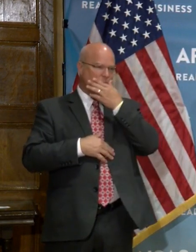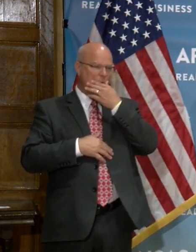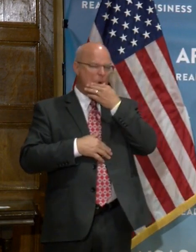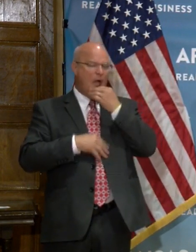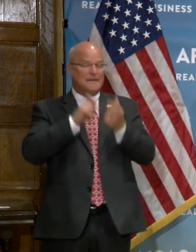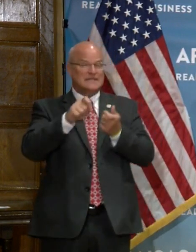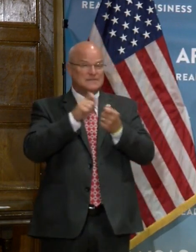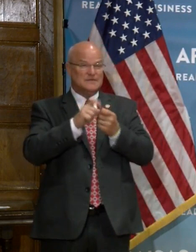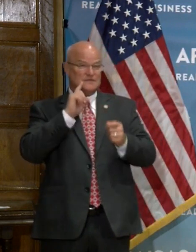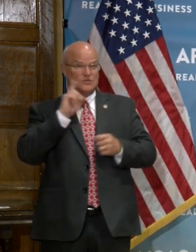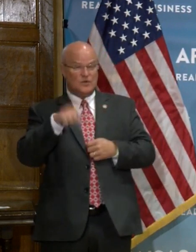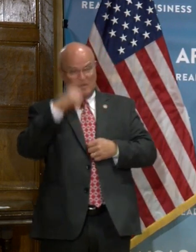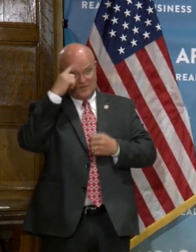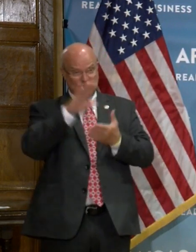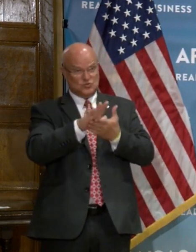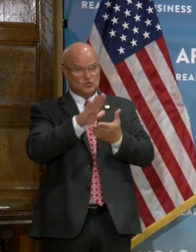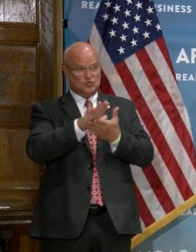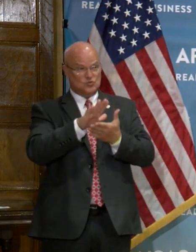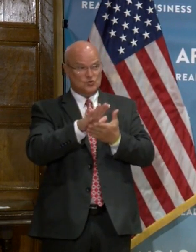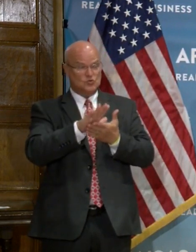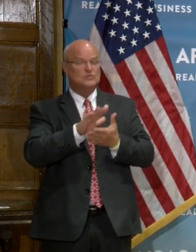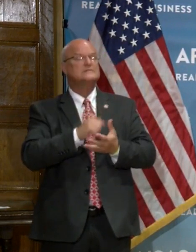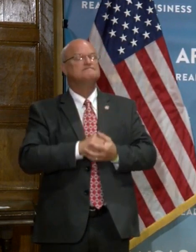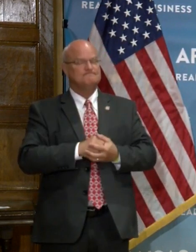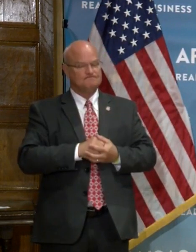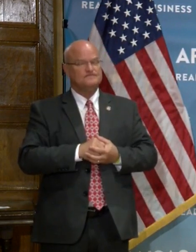A specific directive for schools?